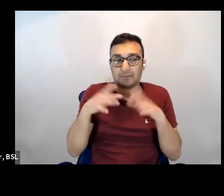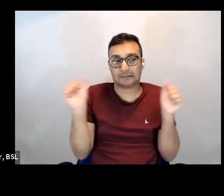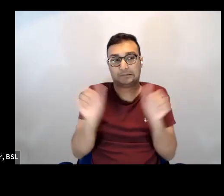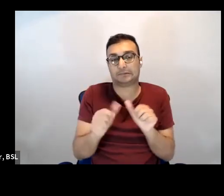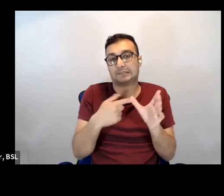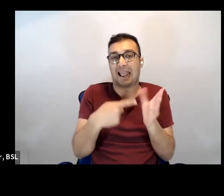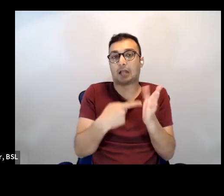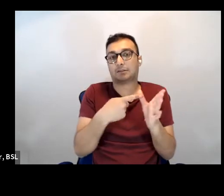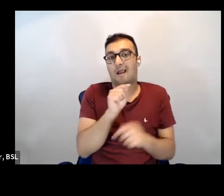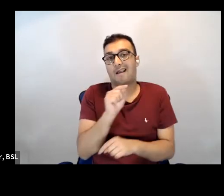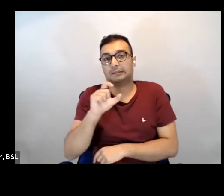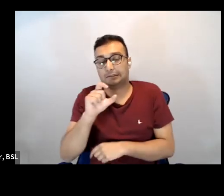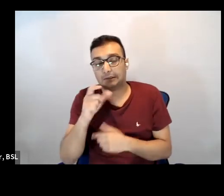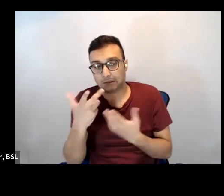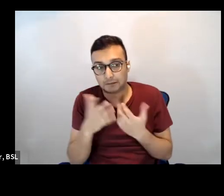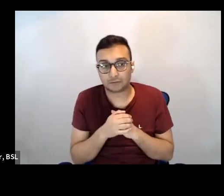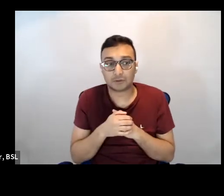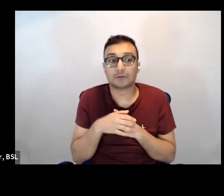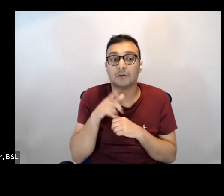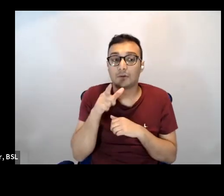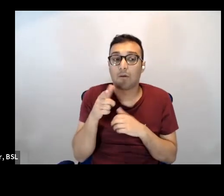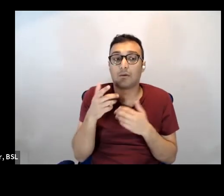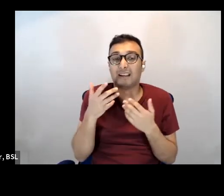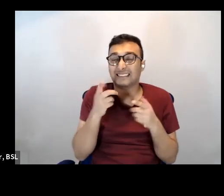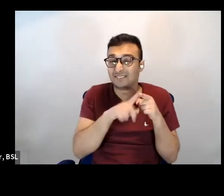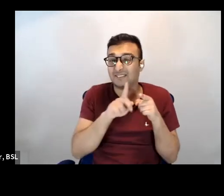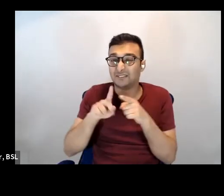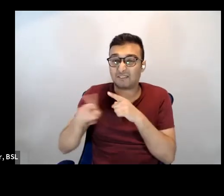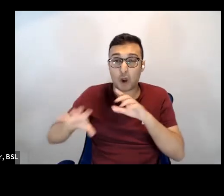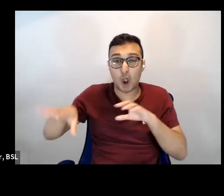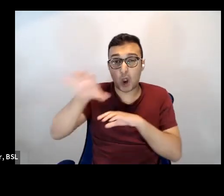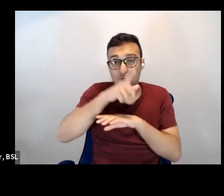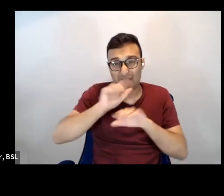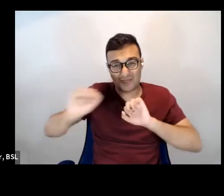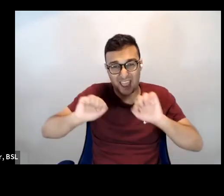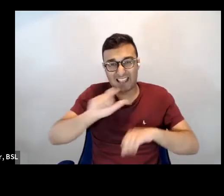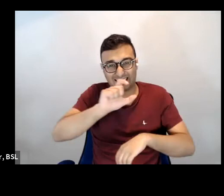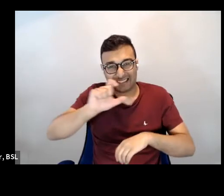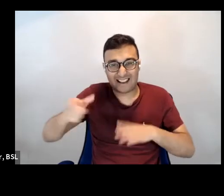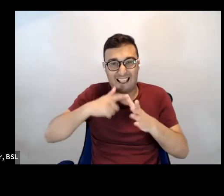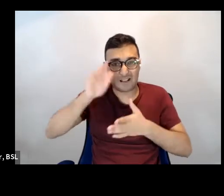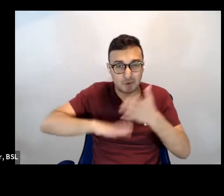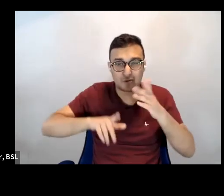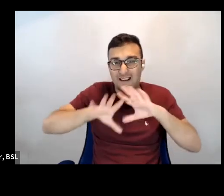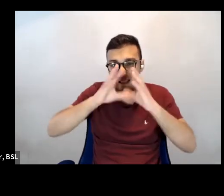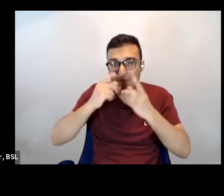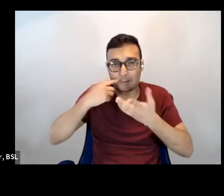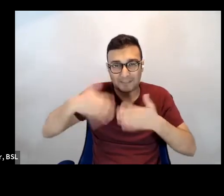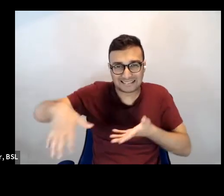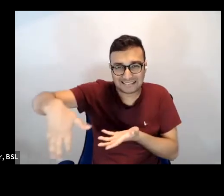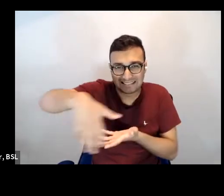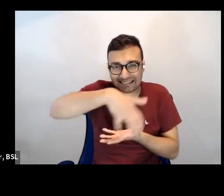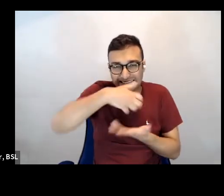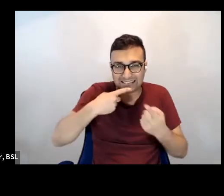and refined through the experience of all these country capacity assessments. Vicky mentioned the countries that were